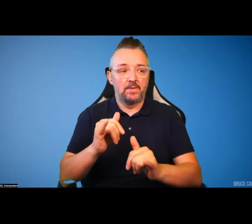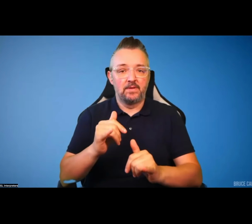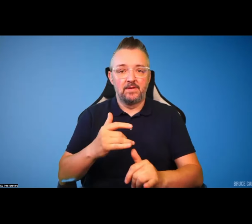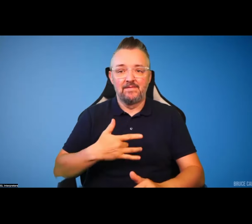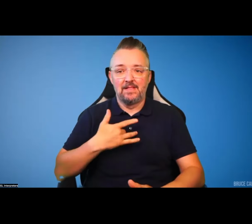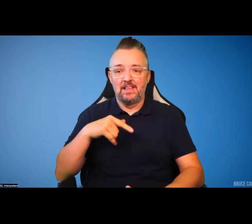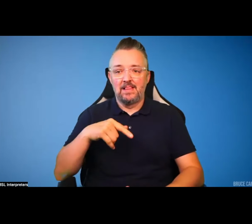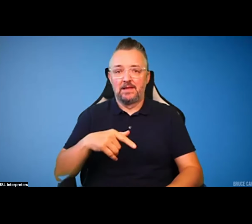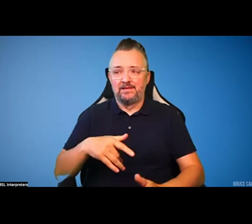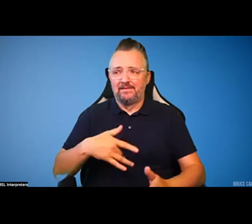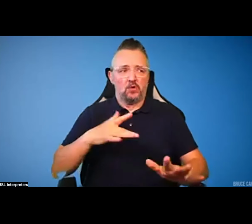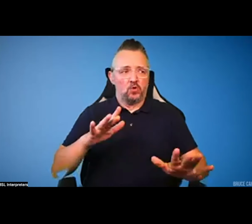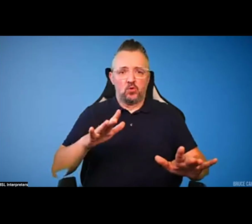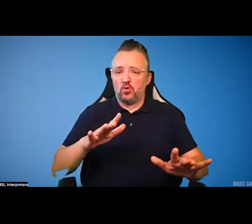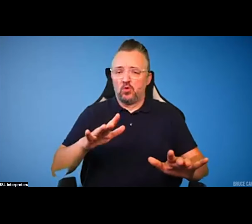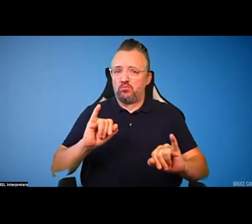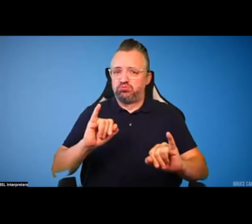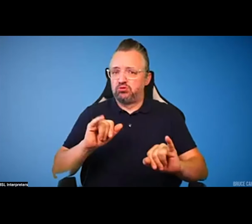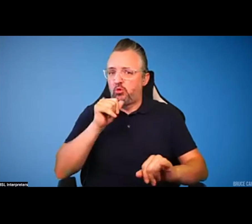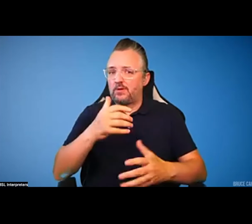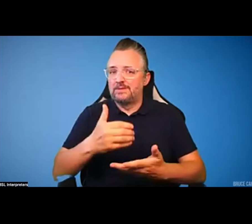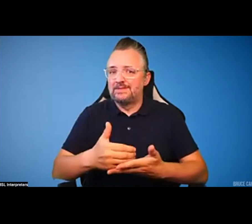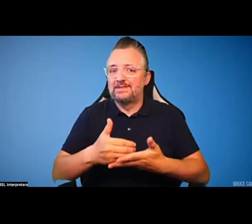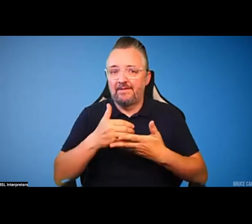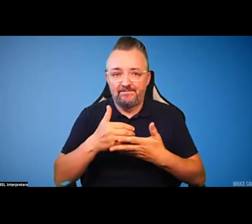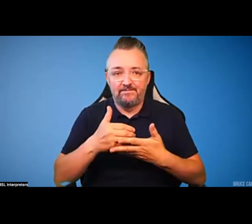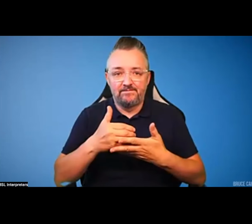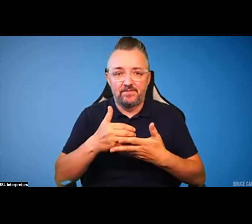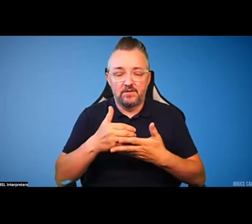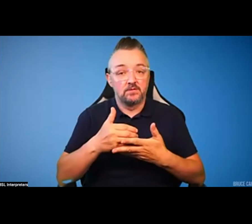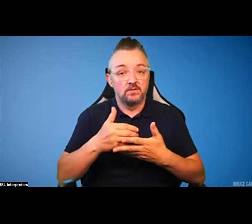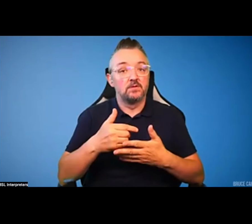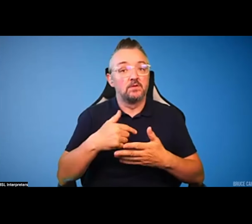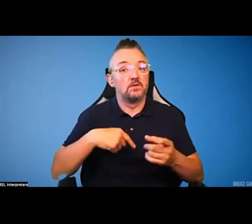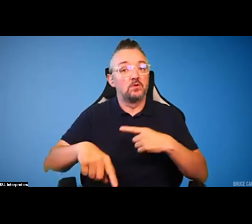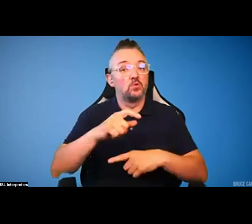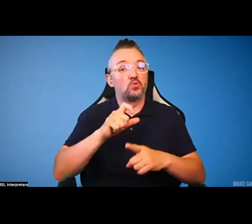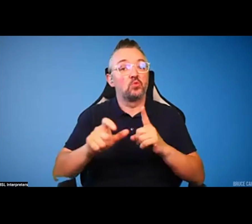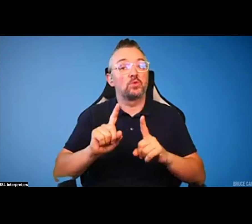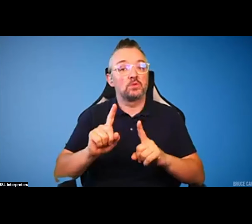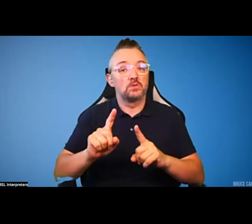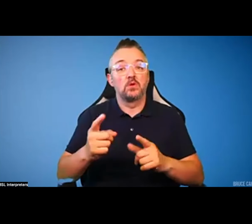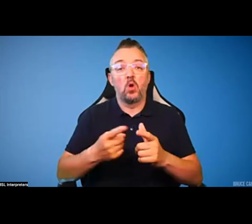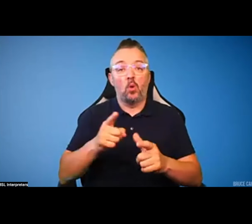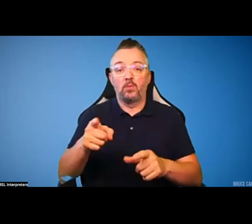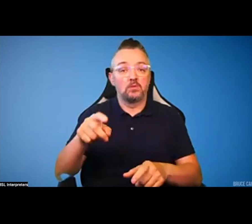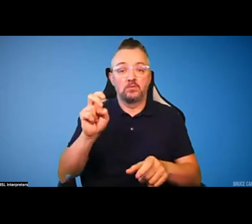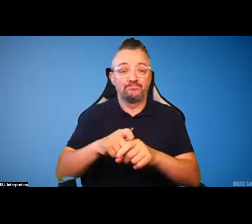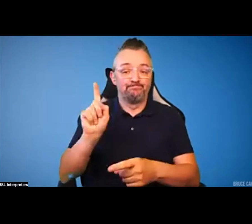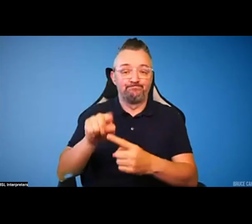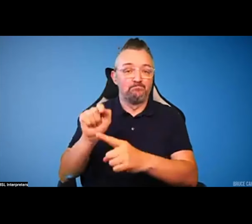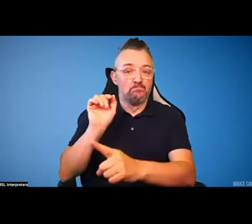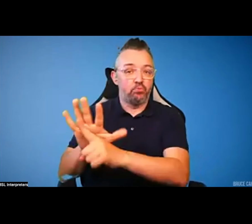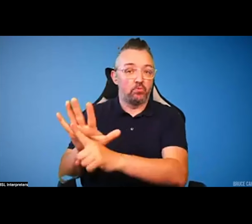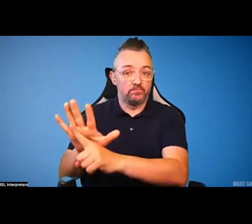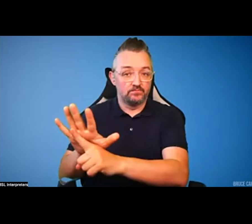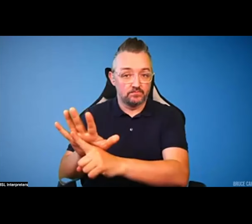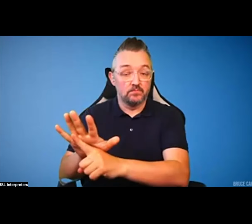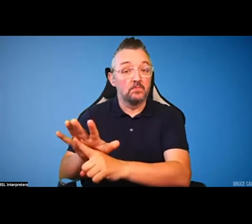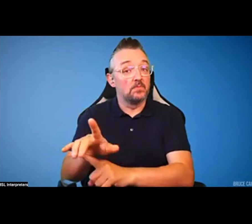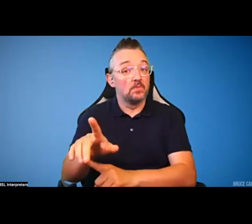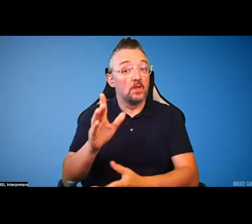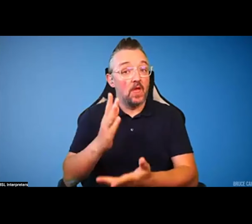space feel less safe for anybody this evening, then what we'll do is automatically remove you from the call. If that does